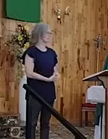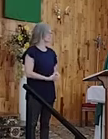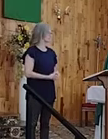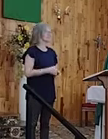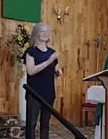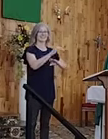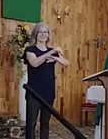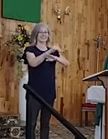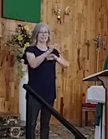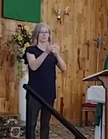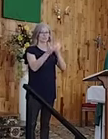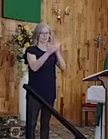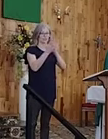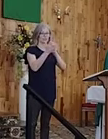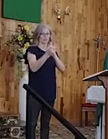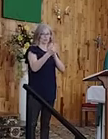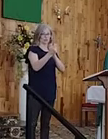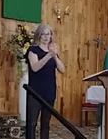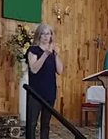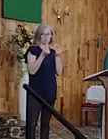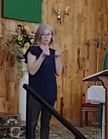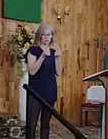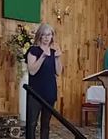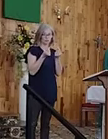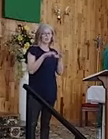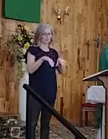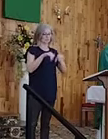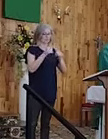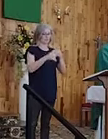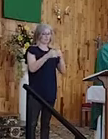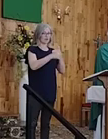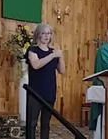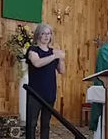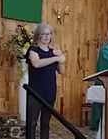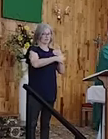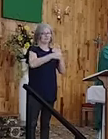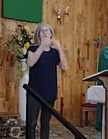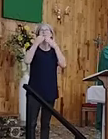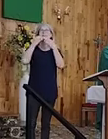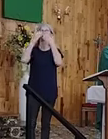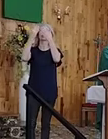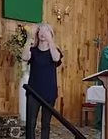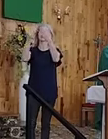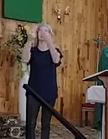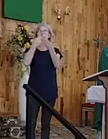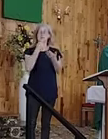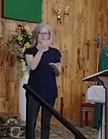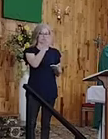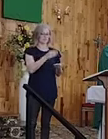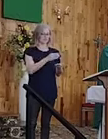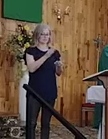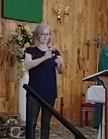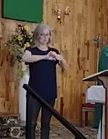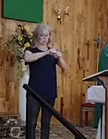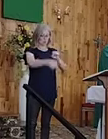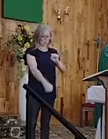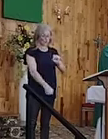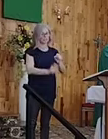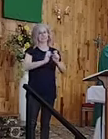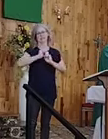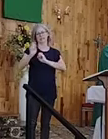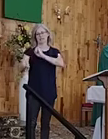For on the night he was betrayed, he himself took bread, and giving you thanks, he said the blessing, broke the bread, and gave it to